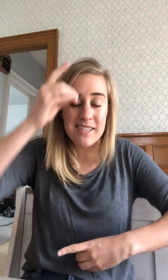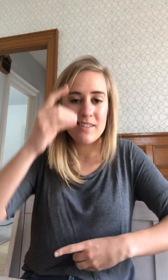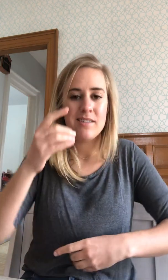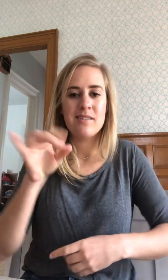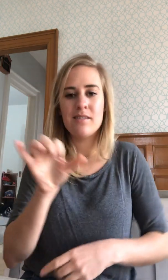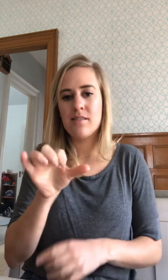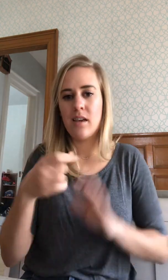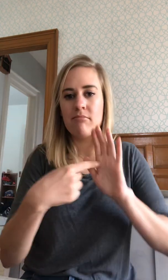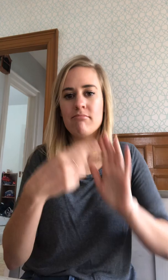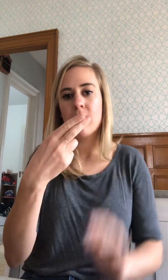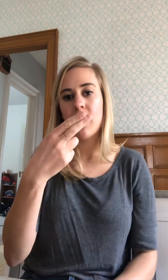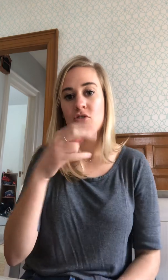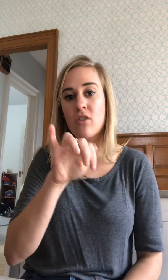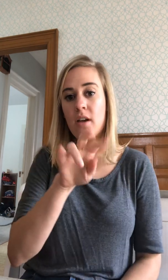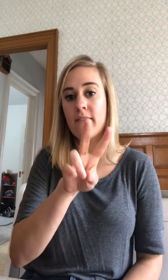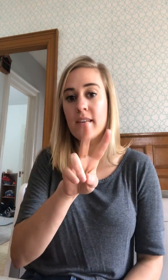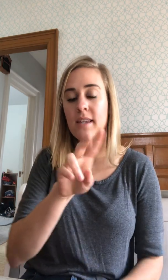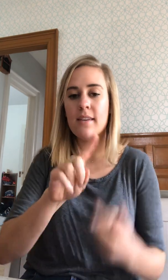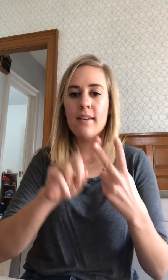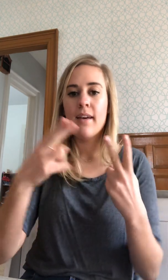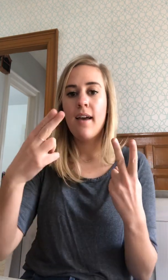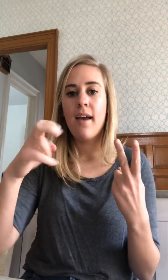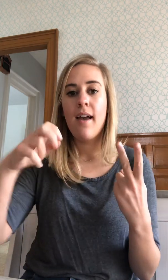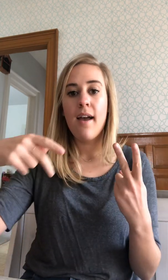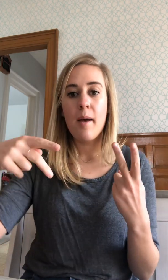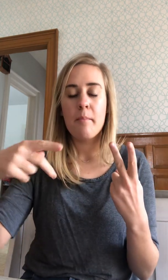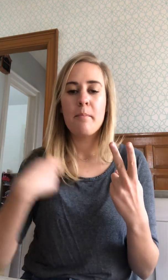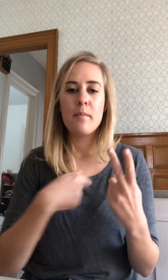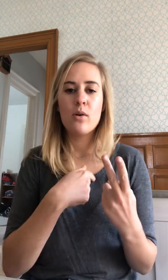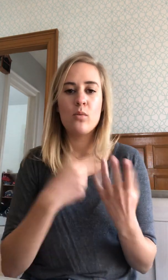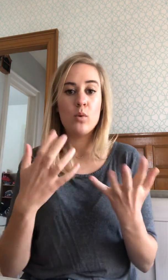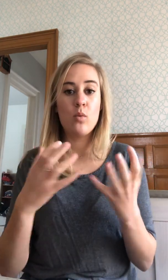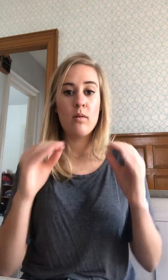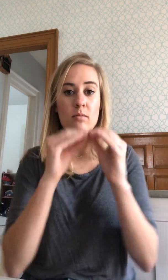and all those kinds of things, we're looking for safer ways to put the